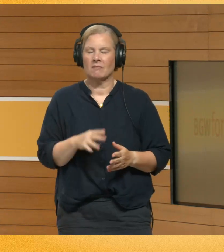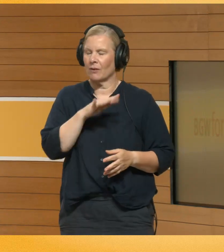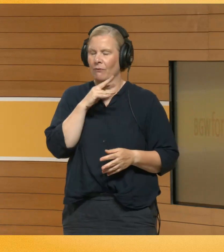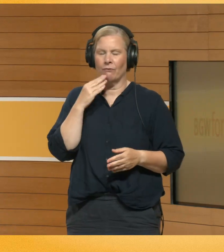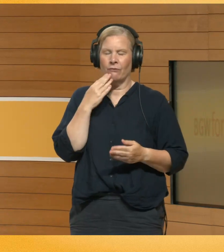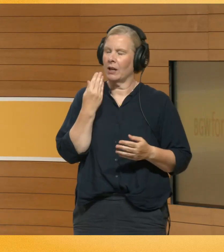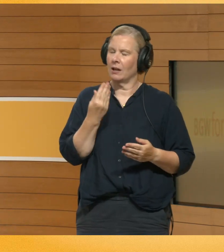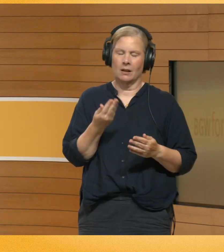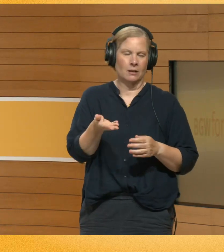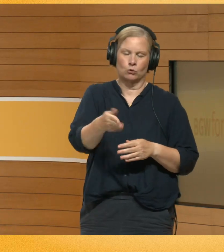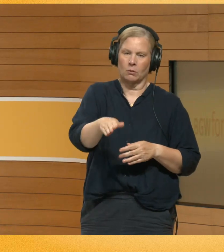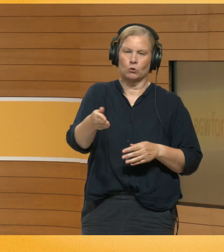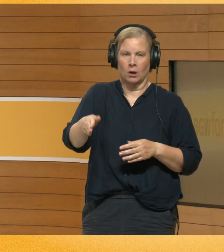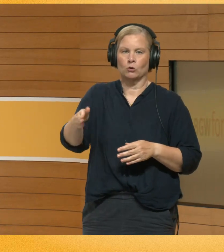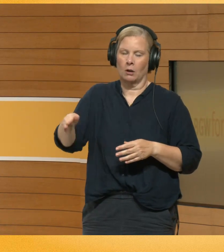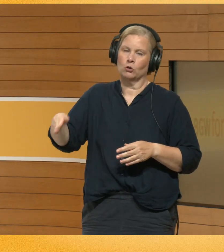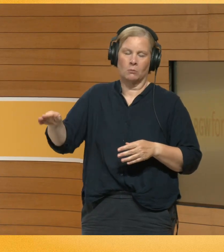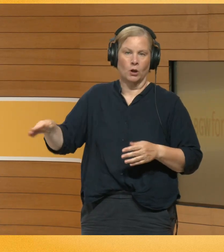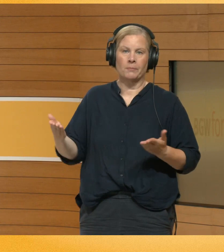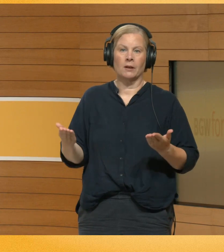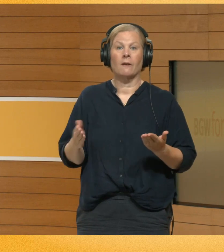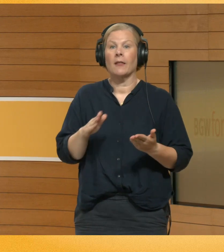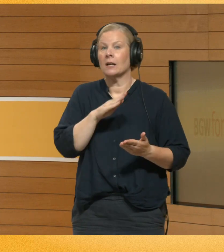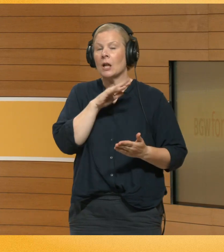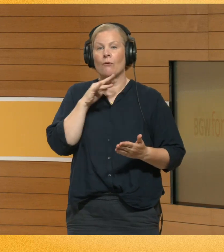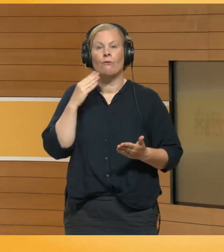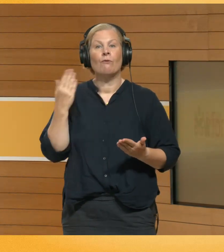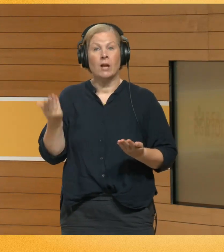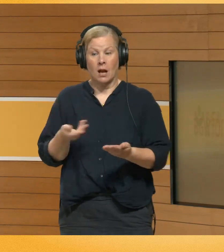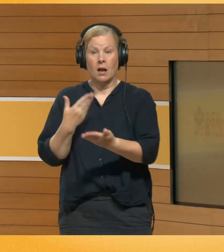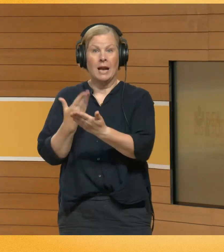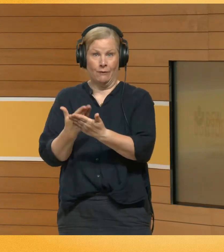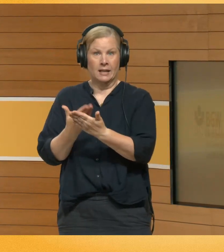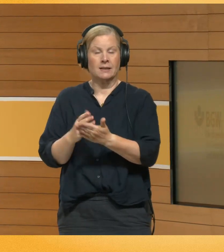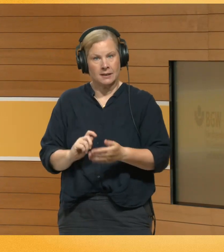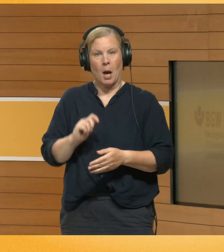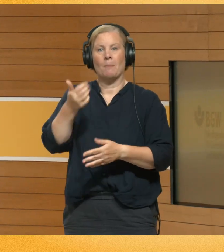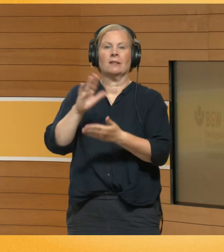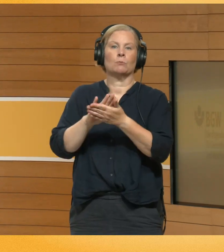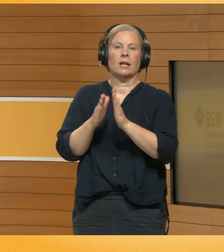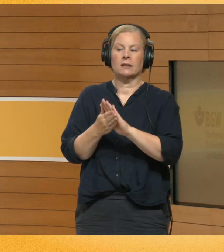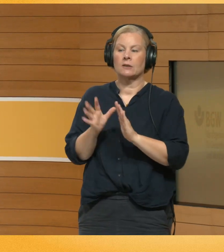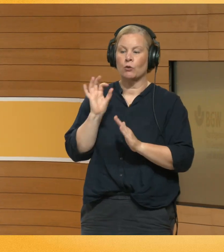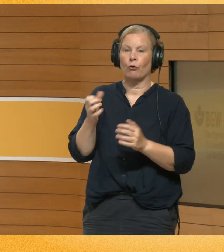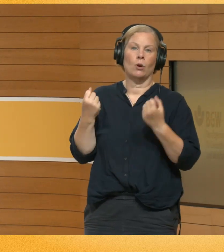best practices on safe patient handling, but just very little on safe decedent patient handling. And